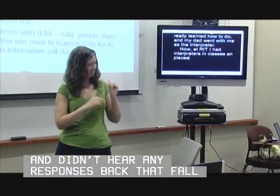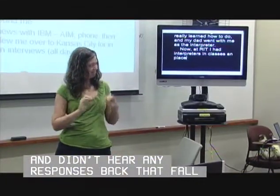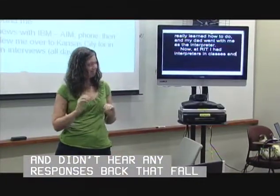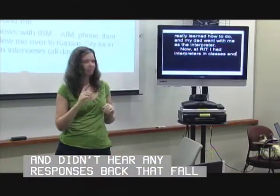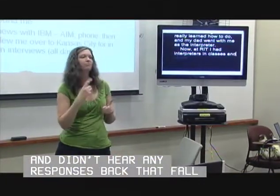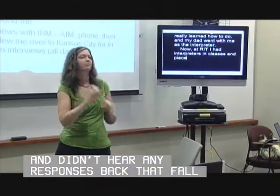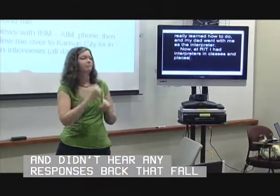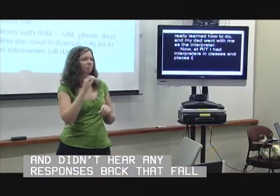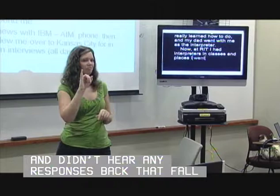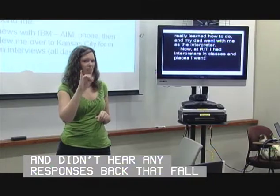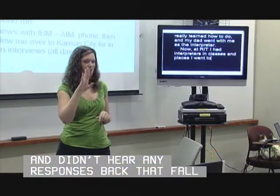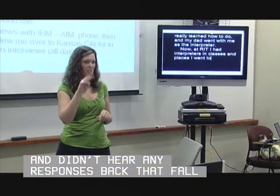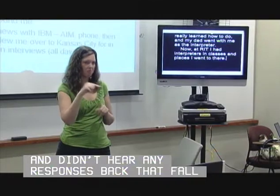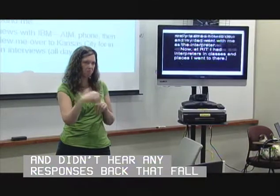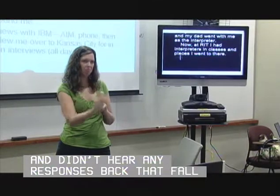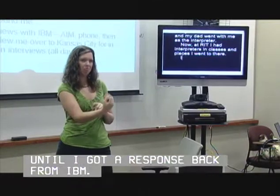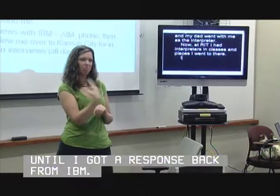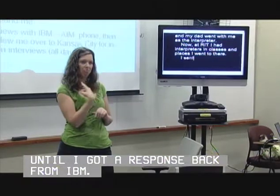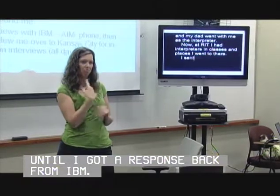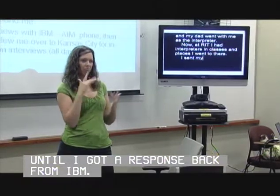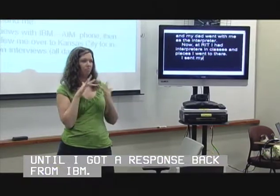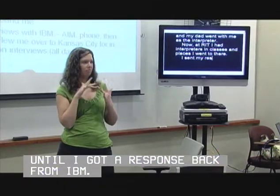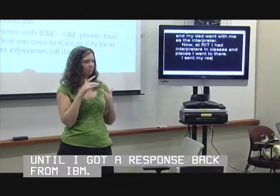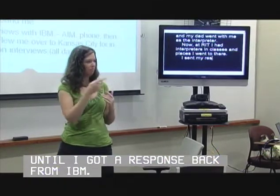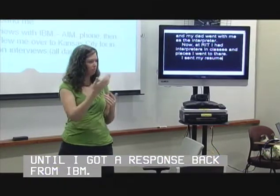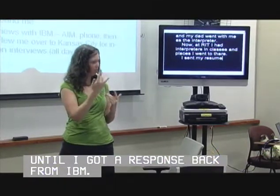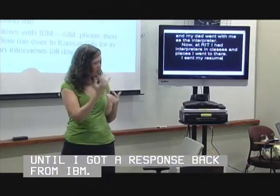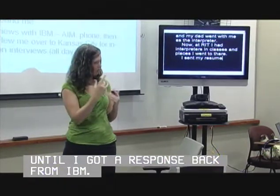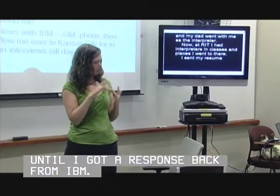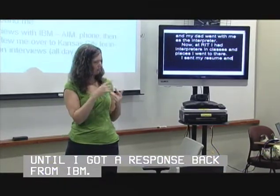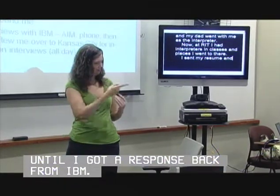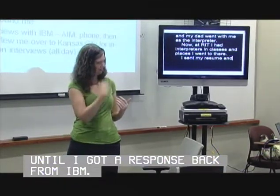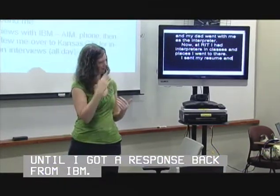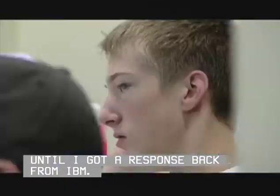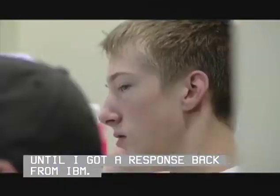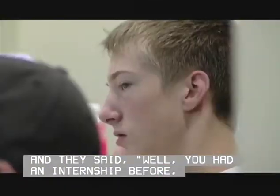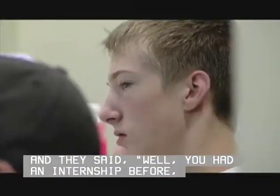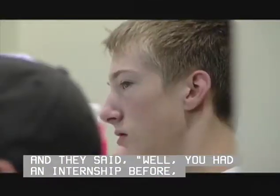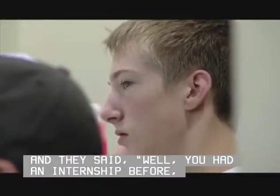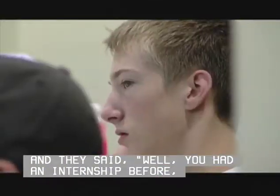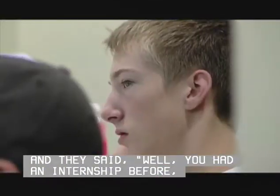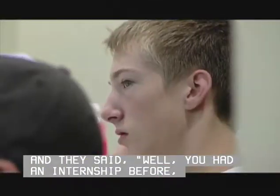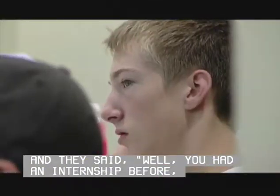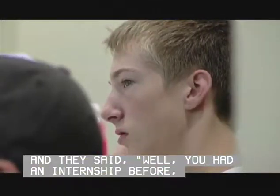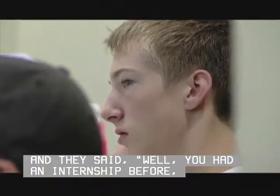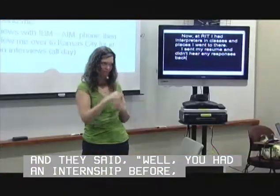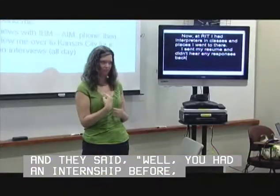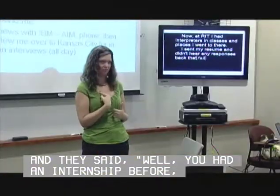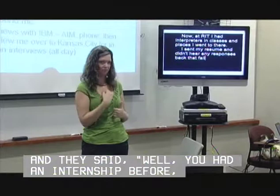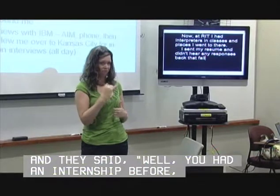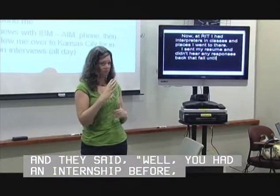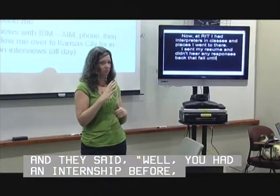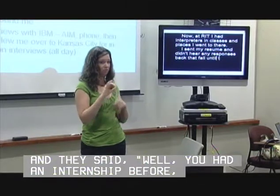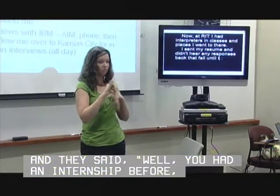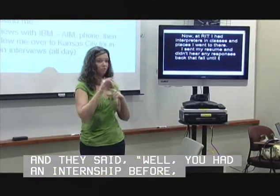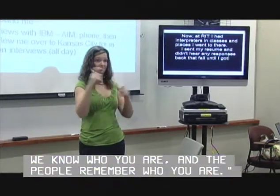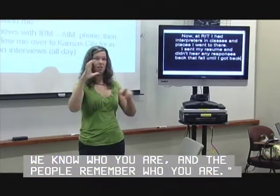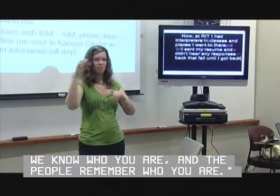responses back that fall until I got a response back from IBM. And they said, well, you had an internship before, we know who